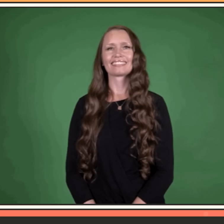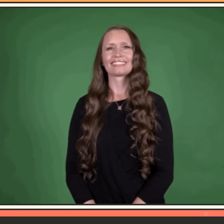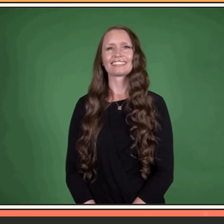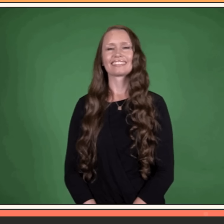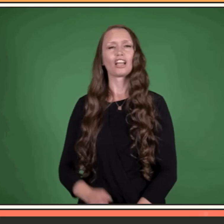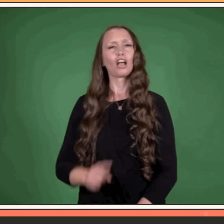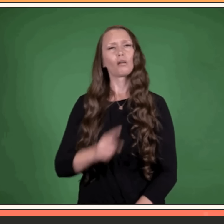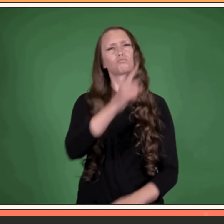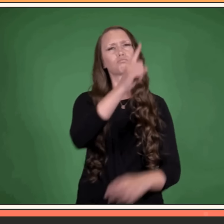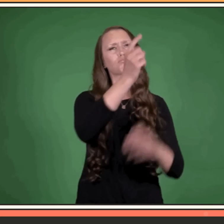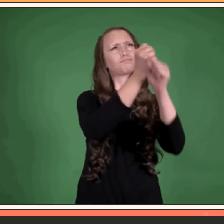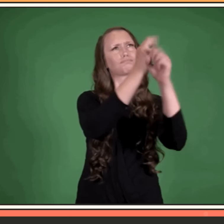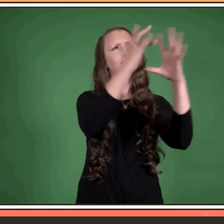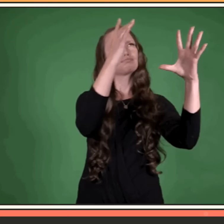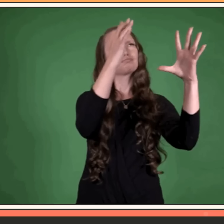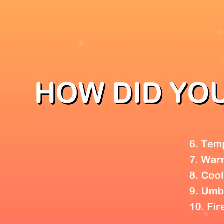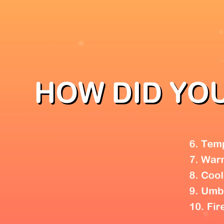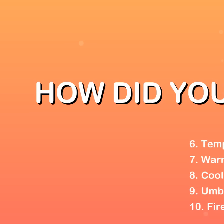Fireworks.